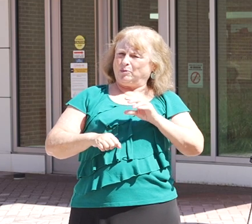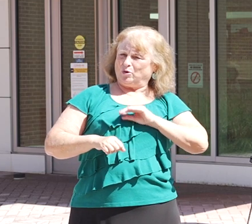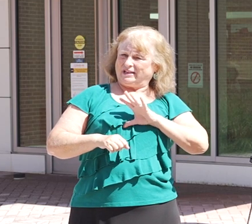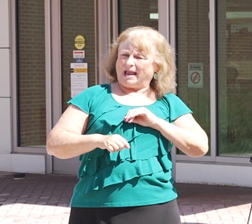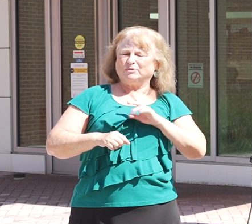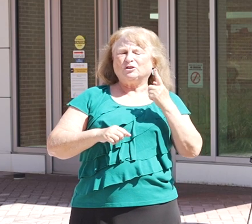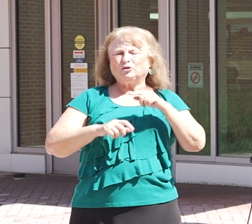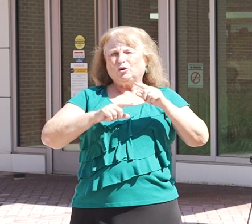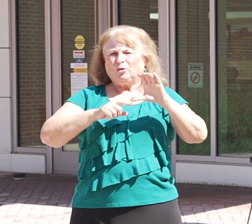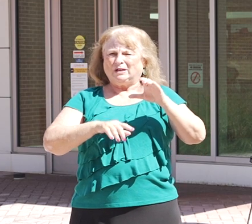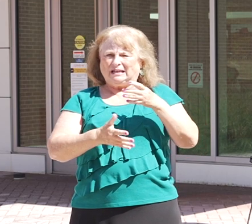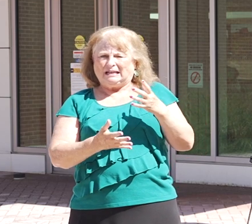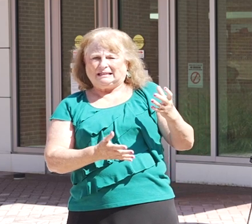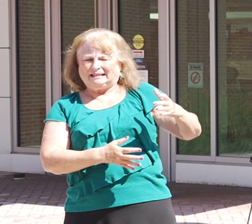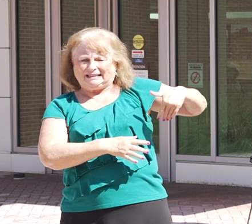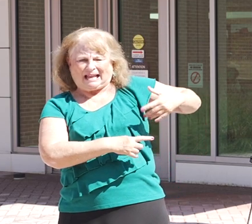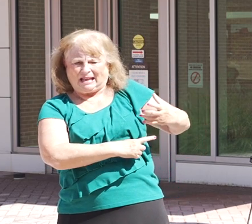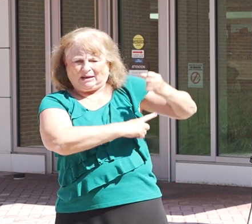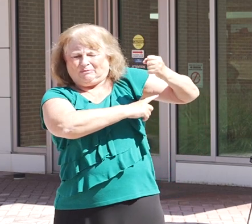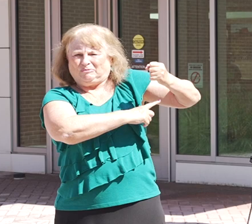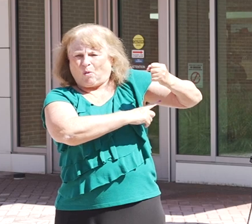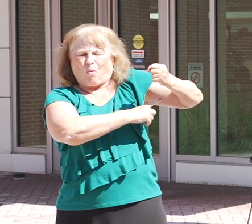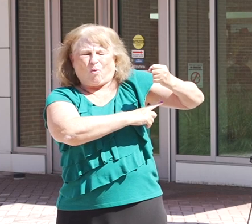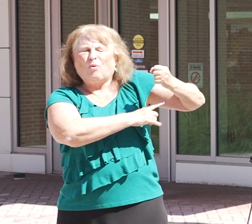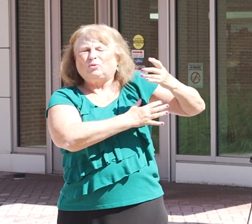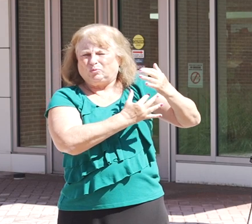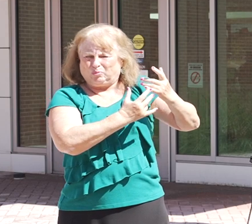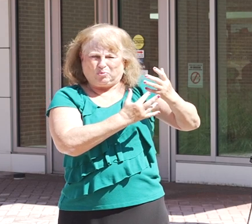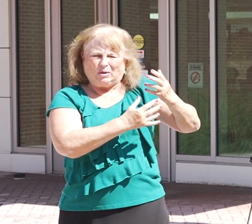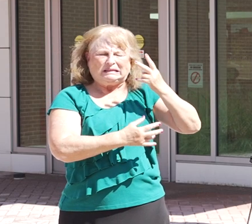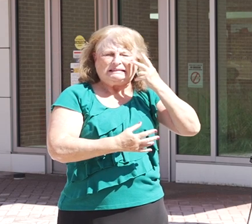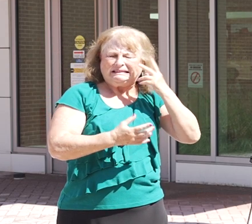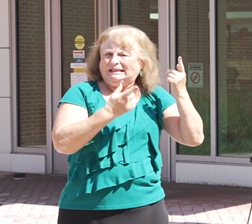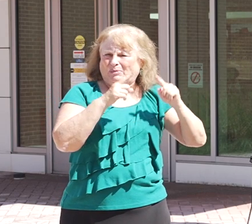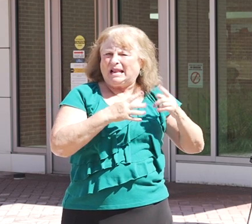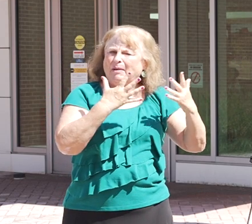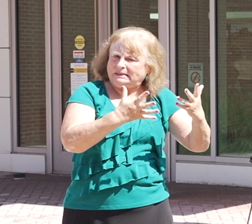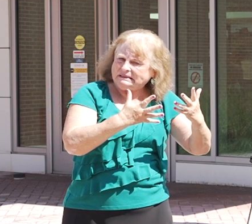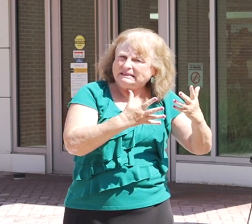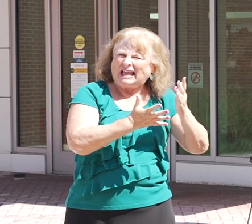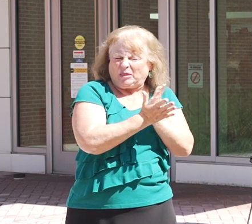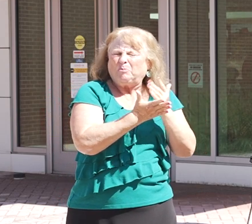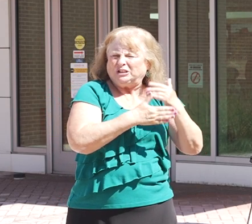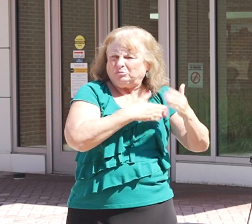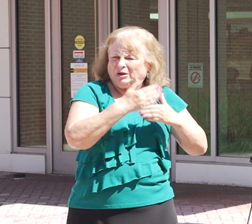into contingency at the end of the budgetary process.